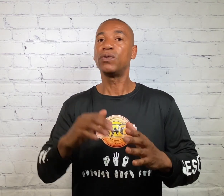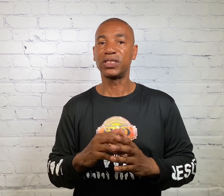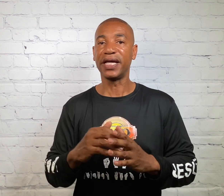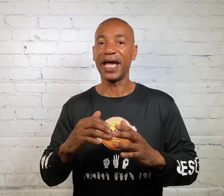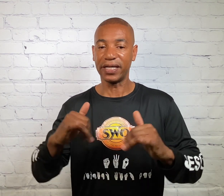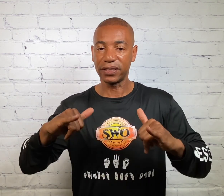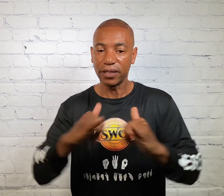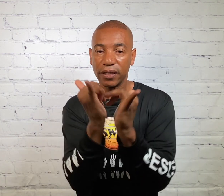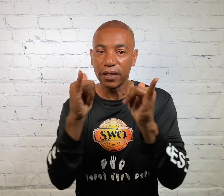sign that is,